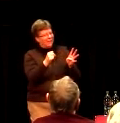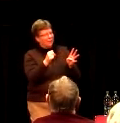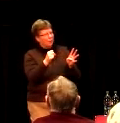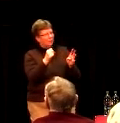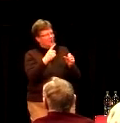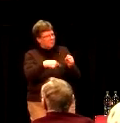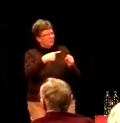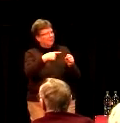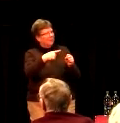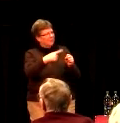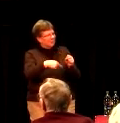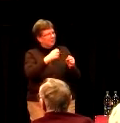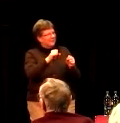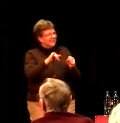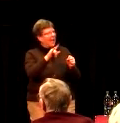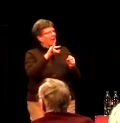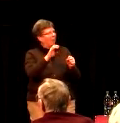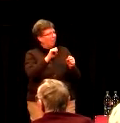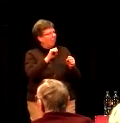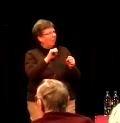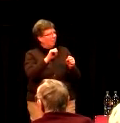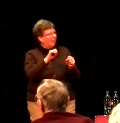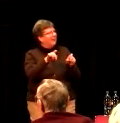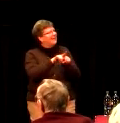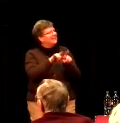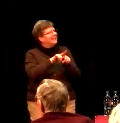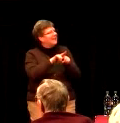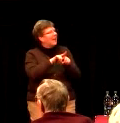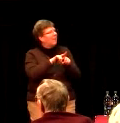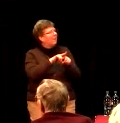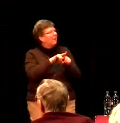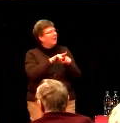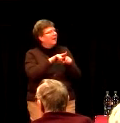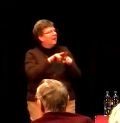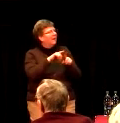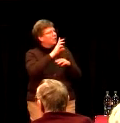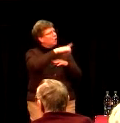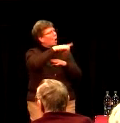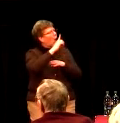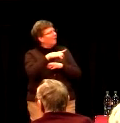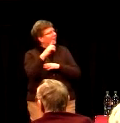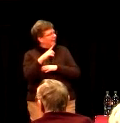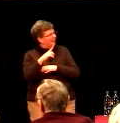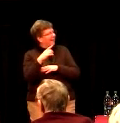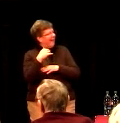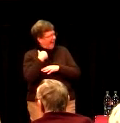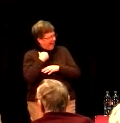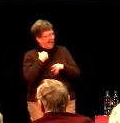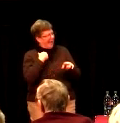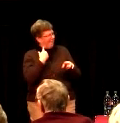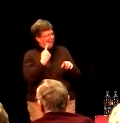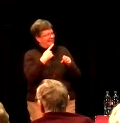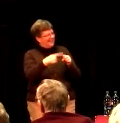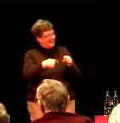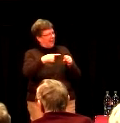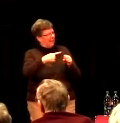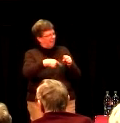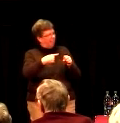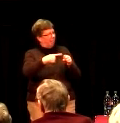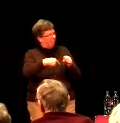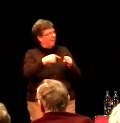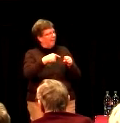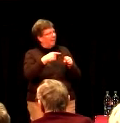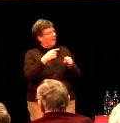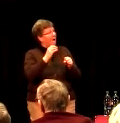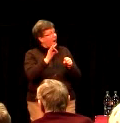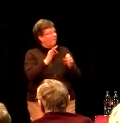As does the dentine growth in dolphins. And all these other things. There was just this plethora. And about 10